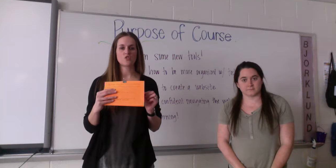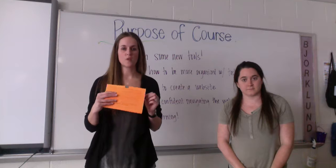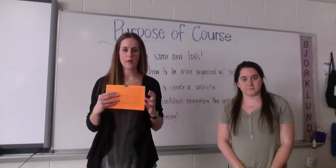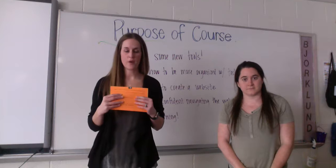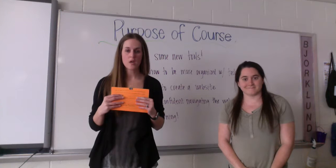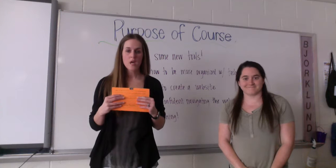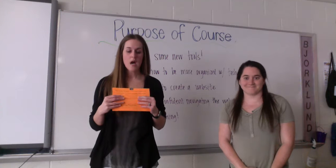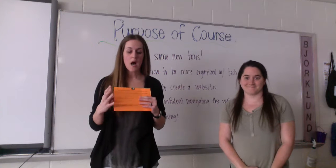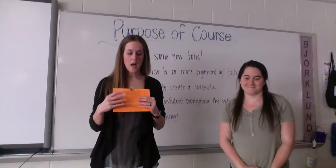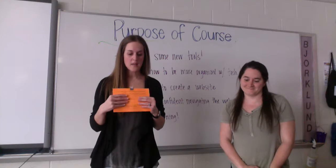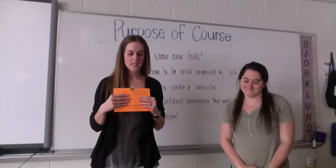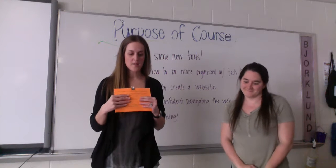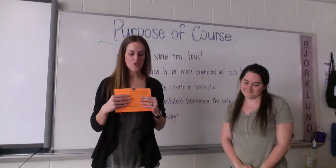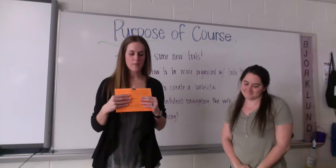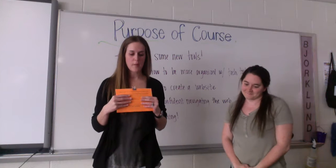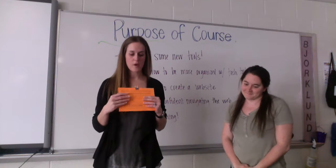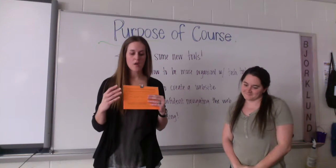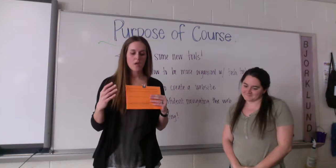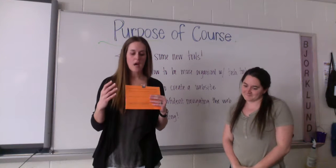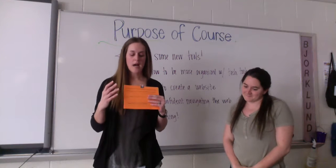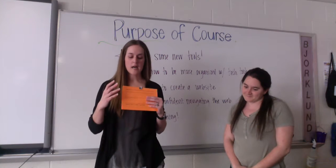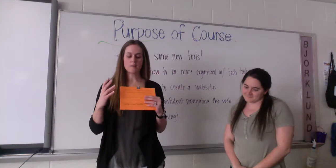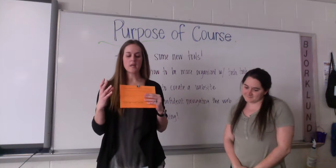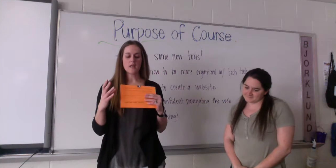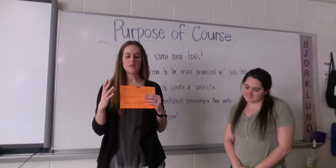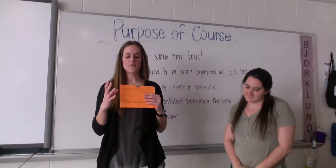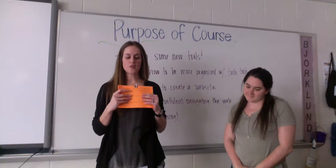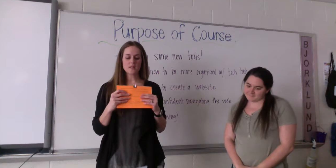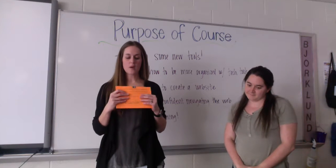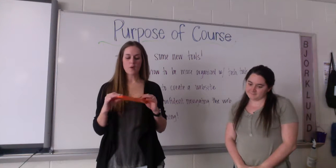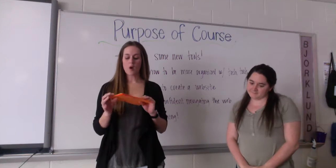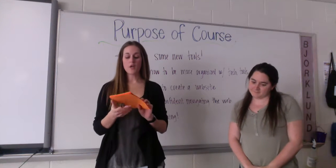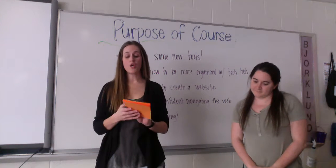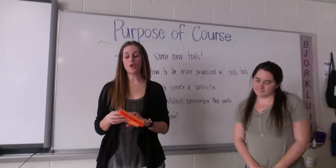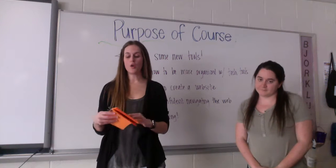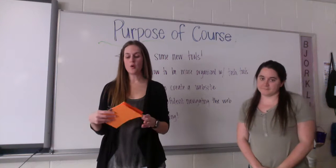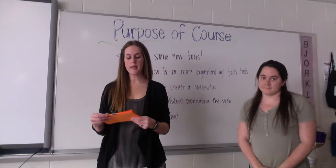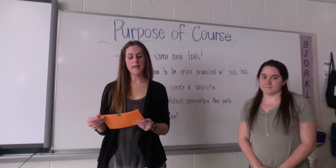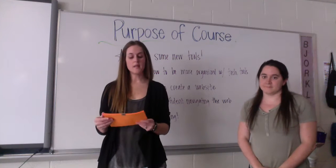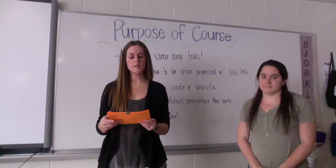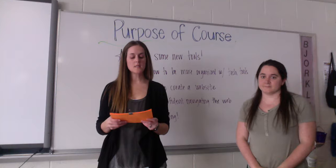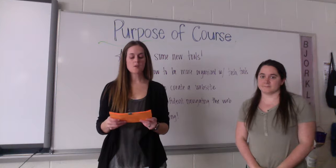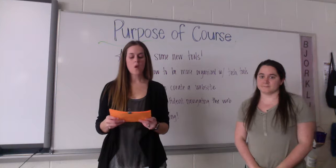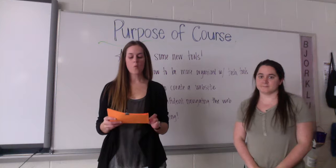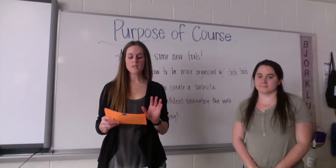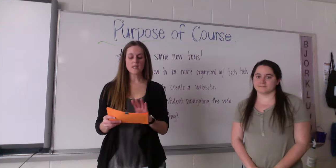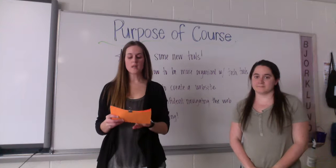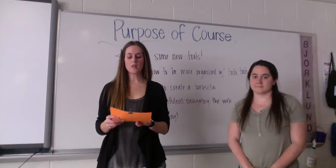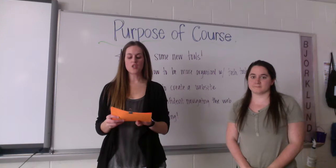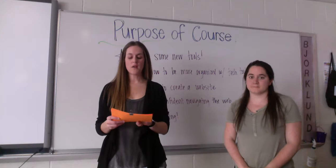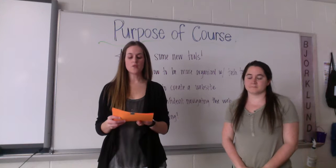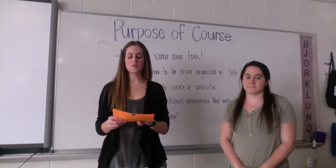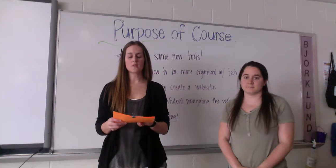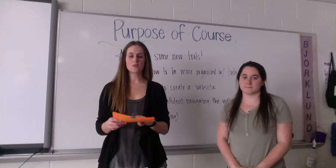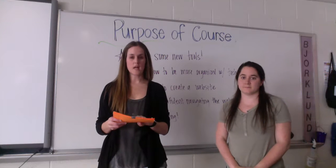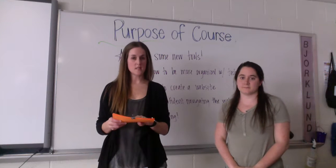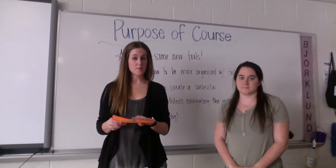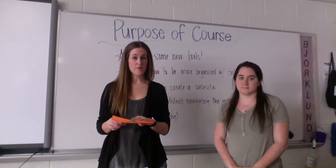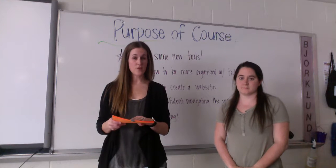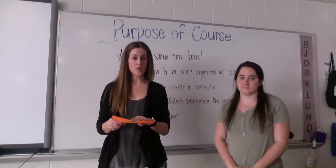sheet of paper. On this half sheet of paper, the first thing that we want to know is what technology have you used in your classes before that